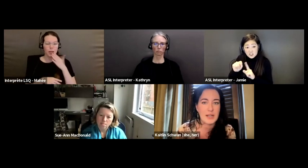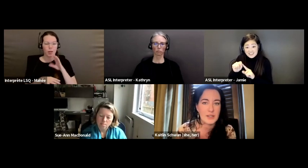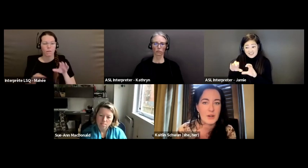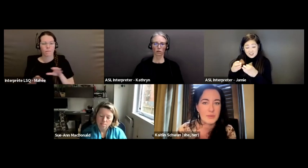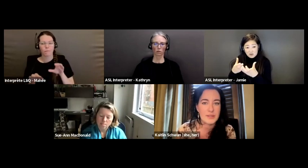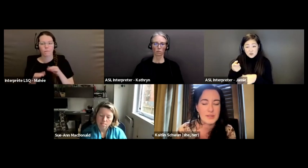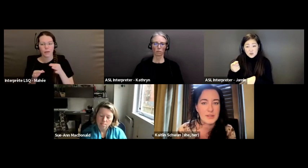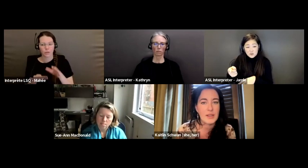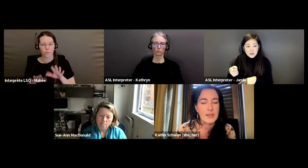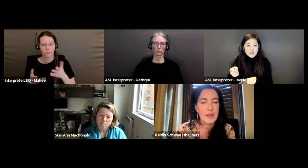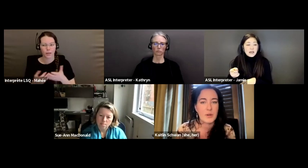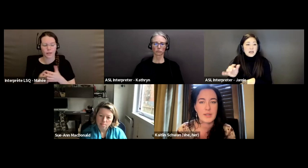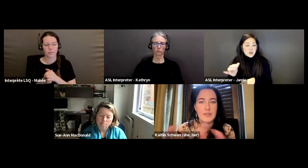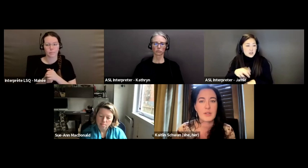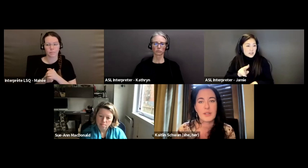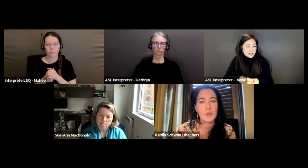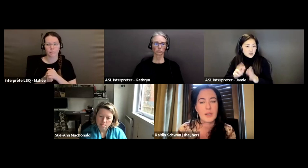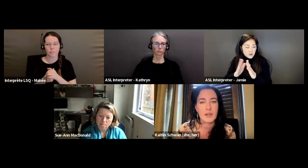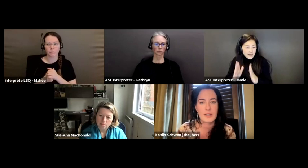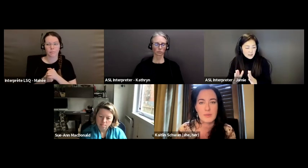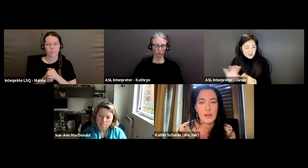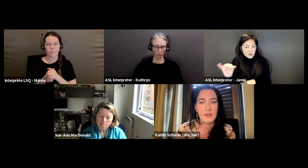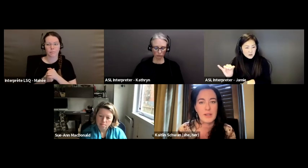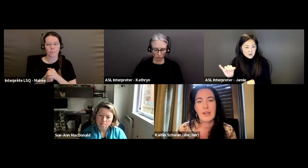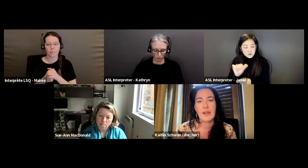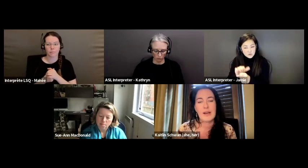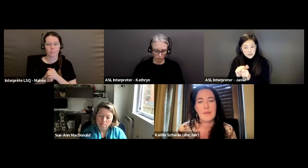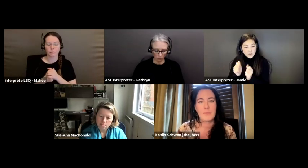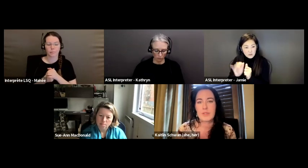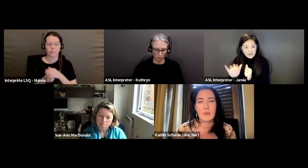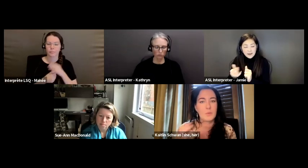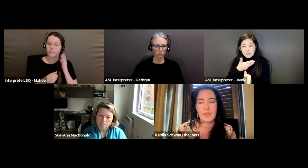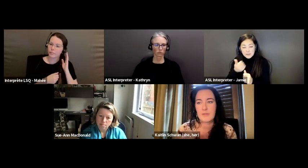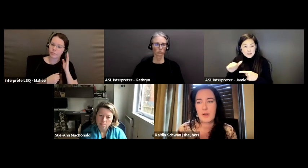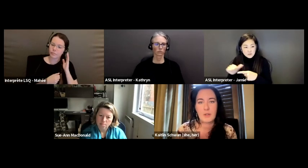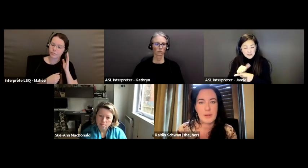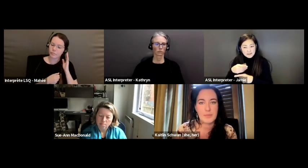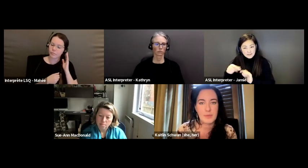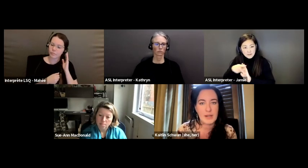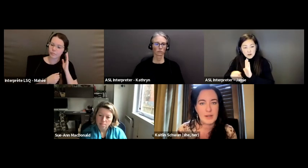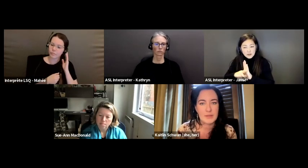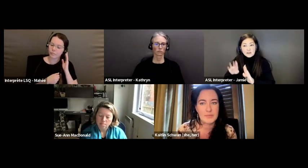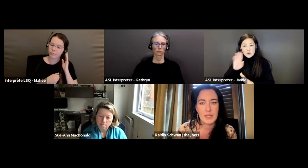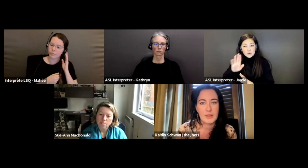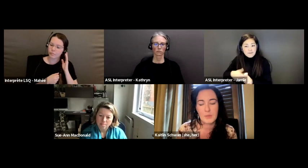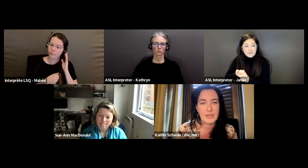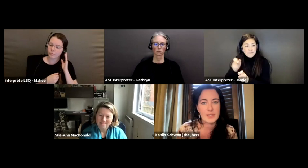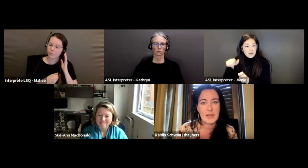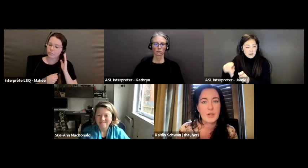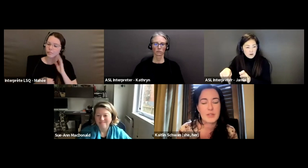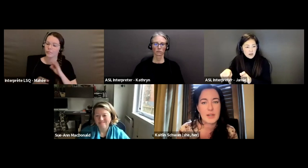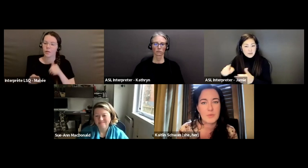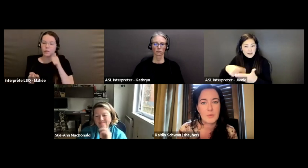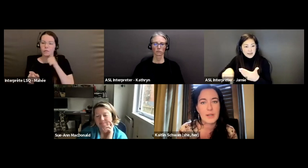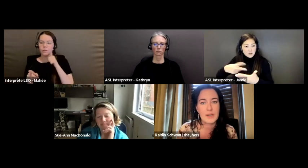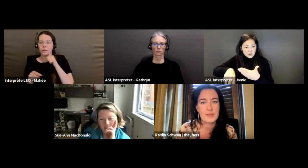Women's National Housing and Homelessness Network is currently working on as well. So we can follow up in the weeks to